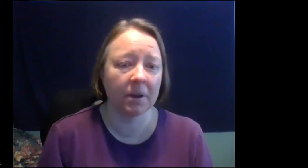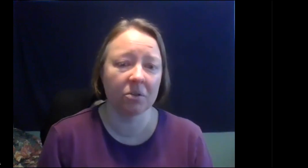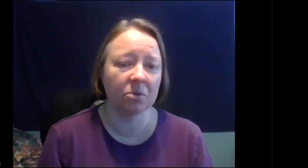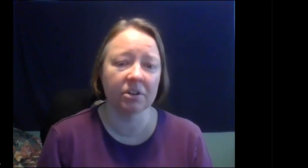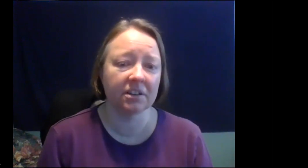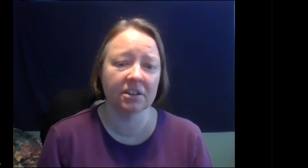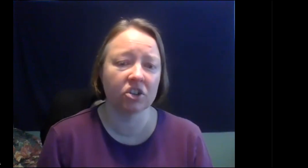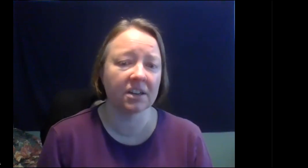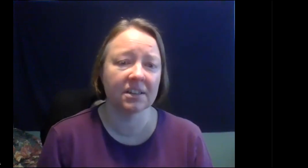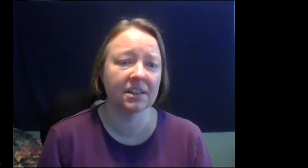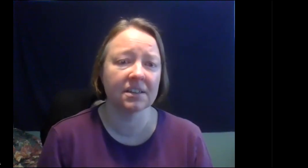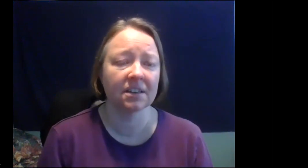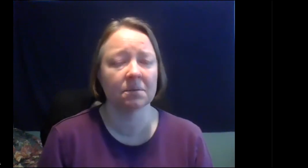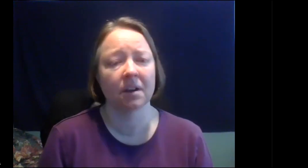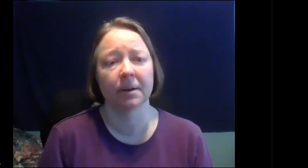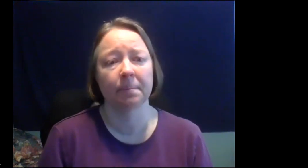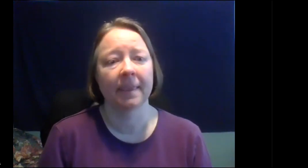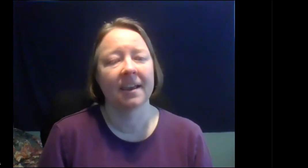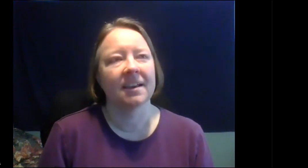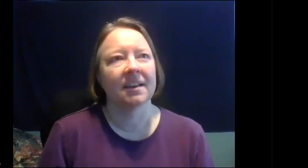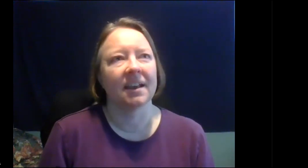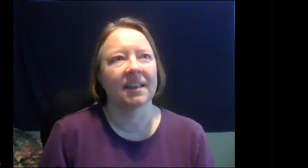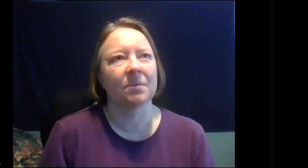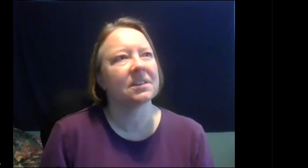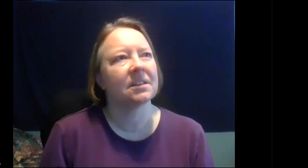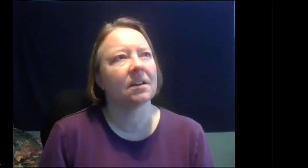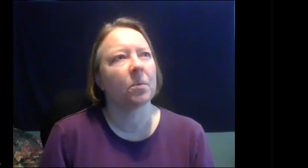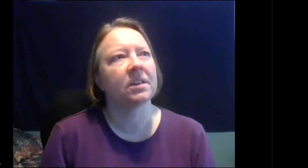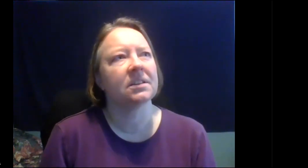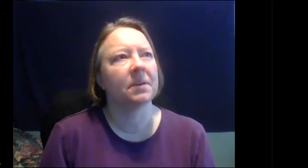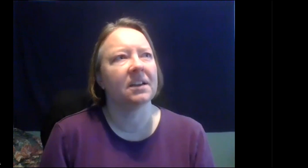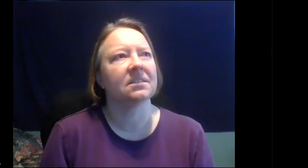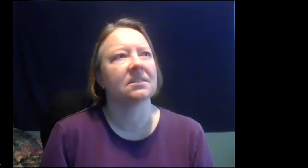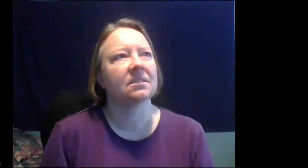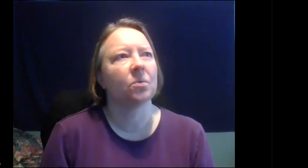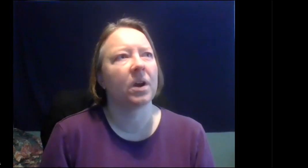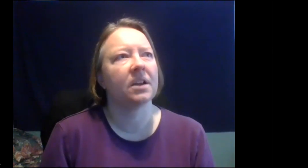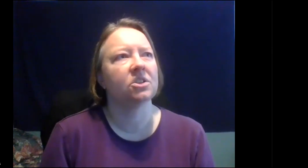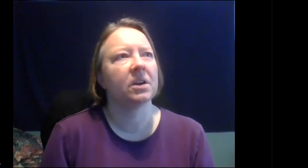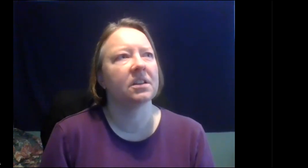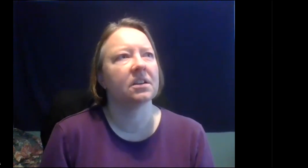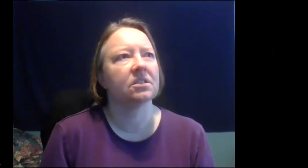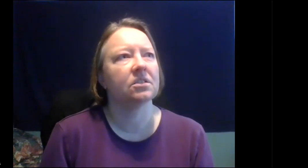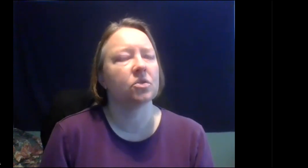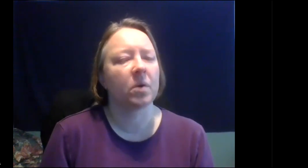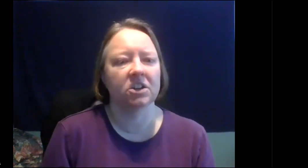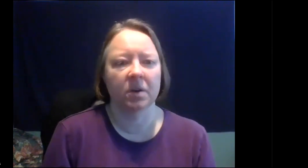up on Google to check statistics. And that was one of the debates when doing the